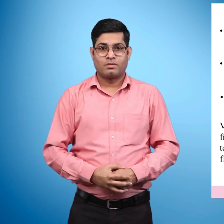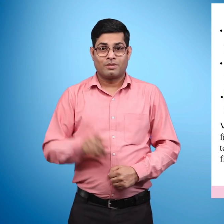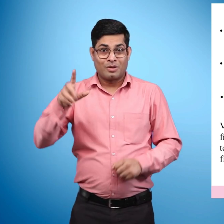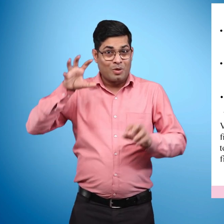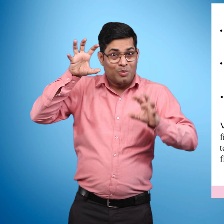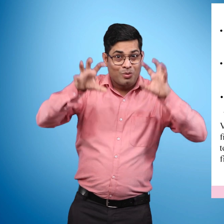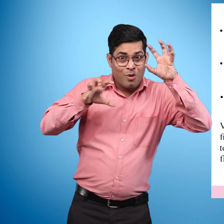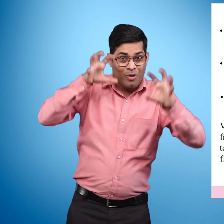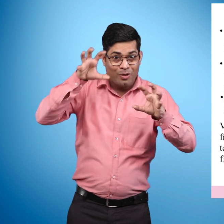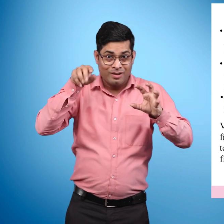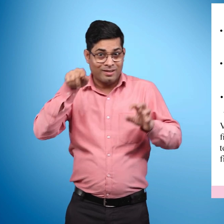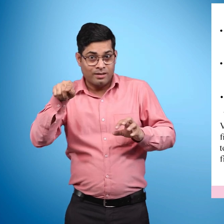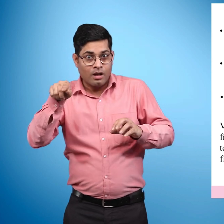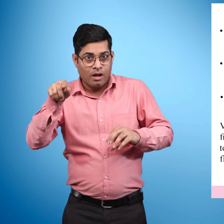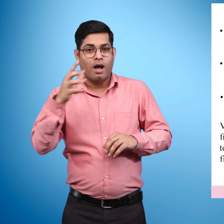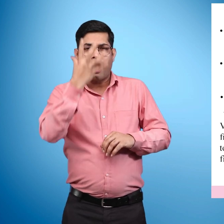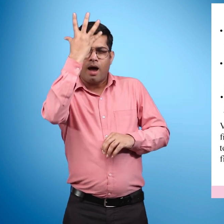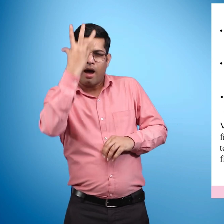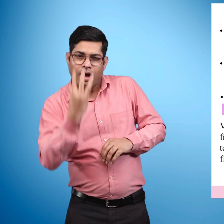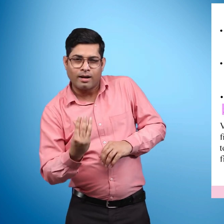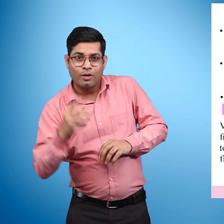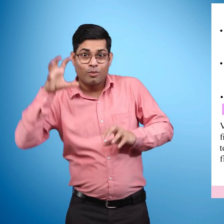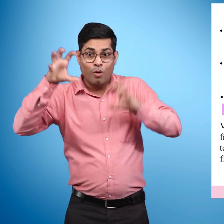He invited Vijay Singh to be his guest for the night.